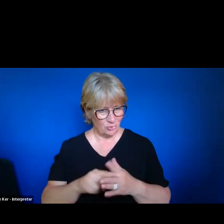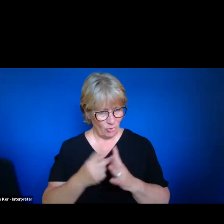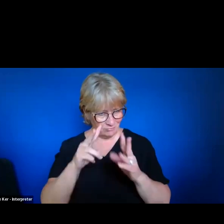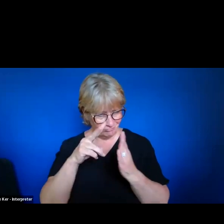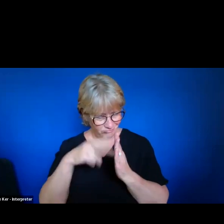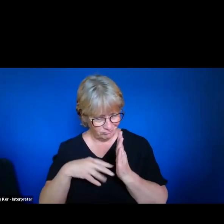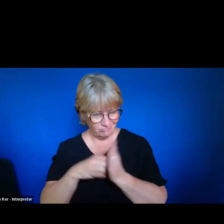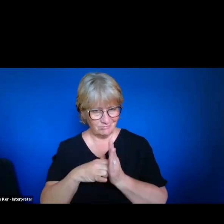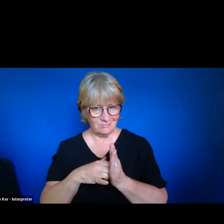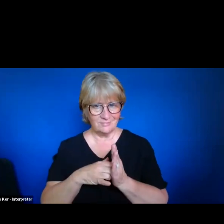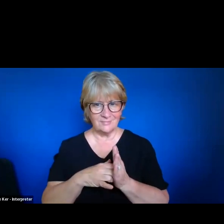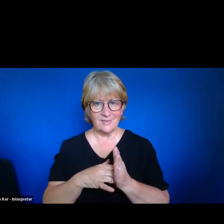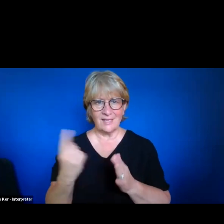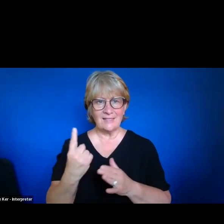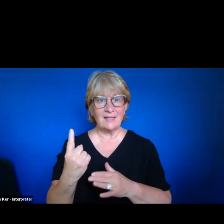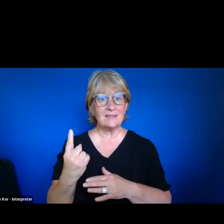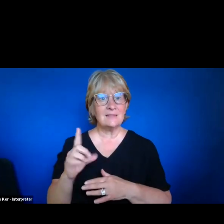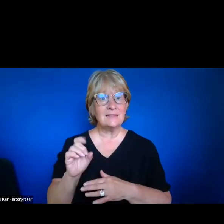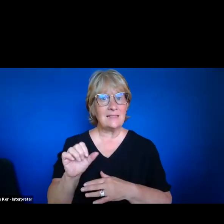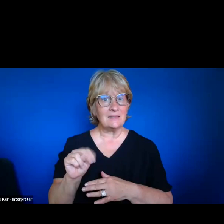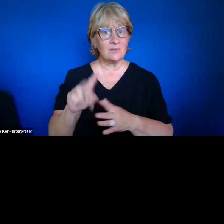like Senator Dinkra is going to get us started.